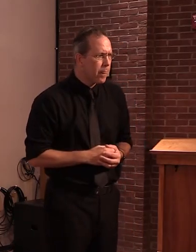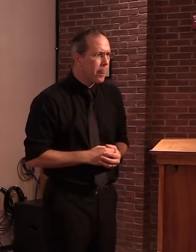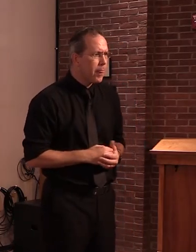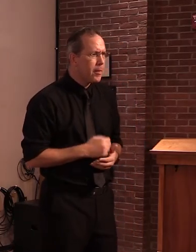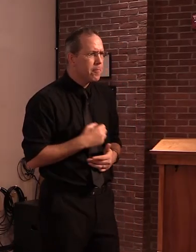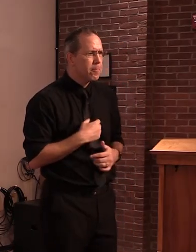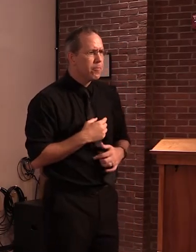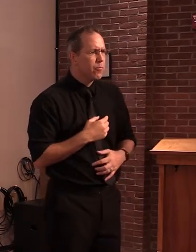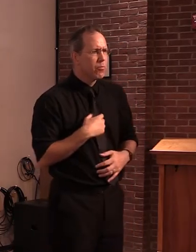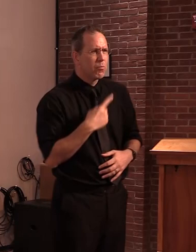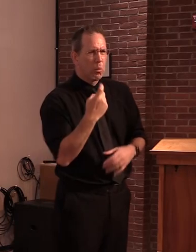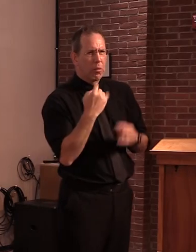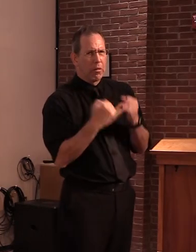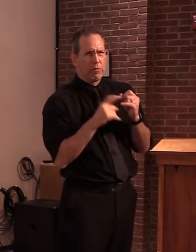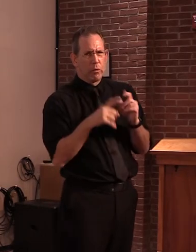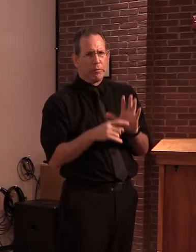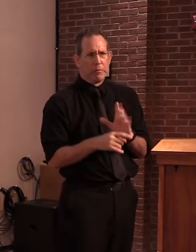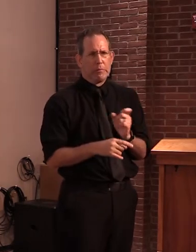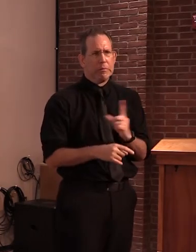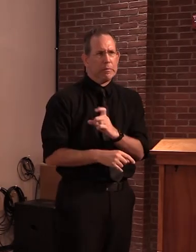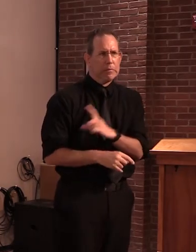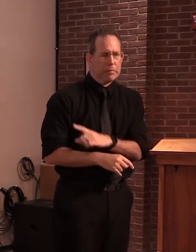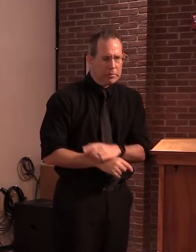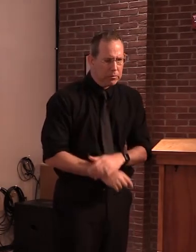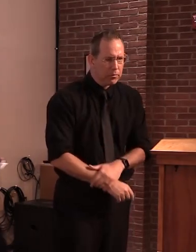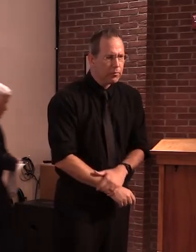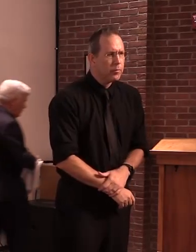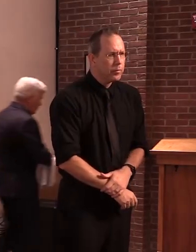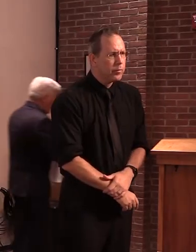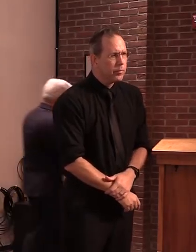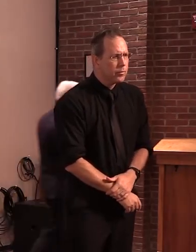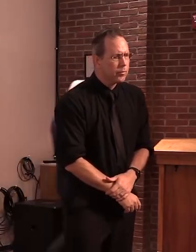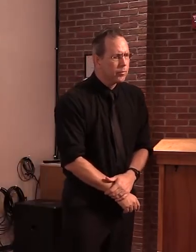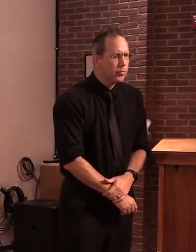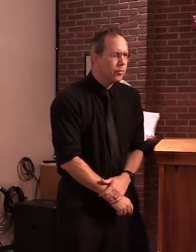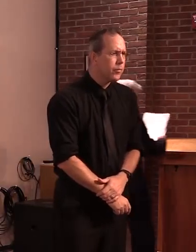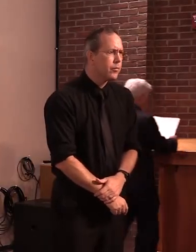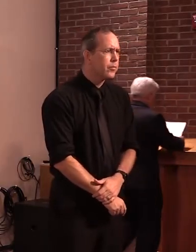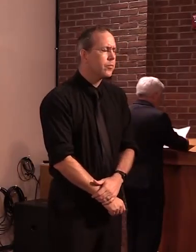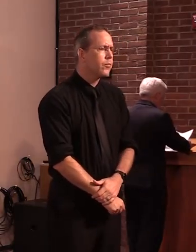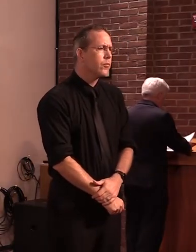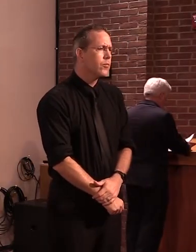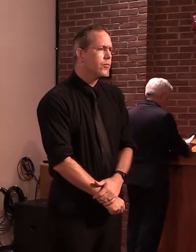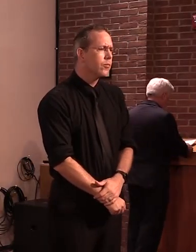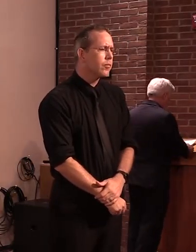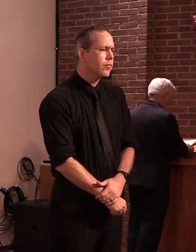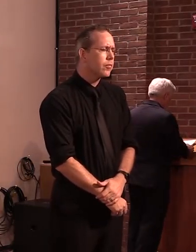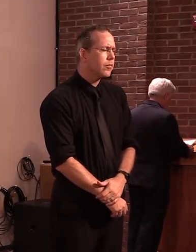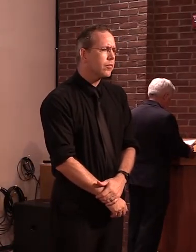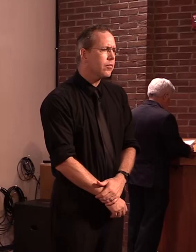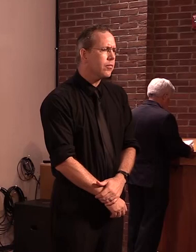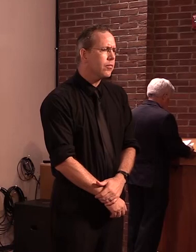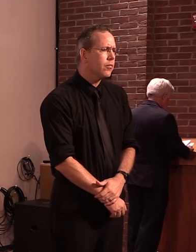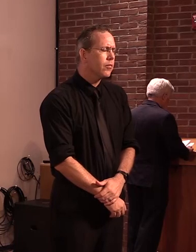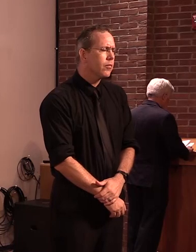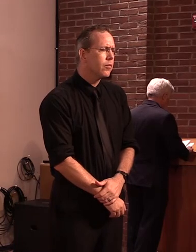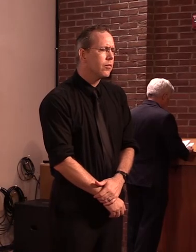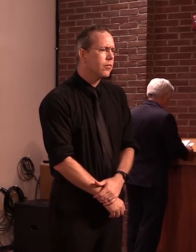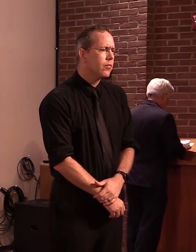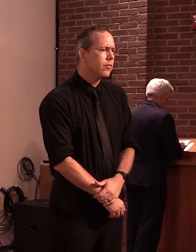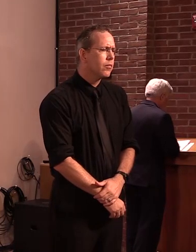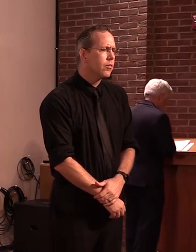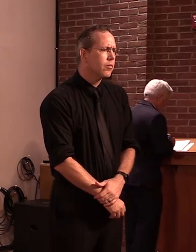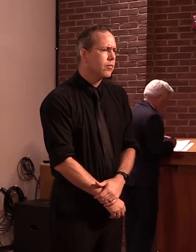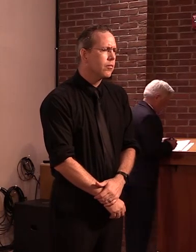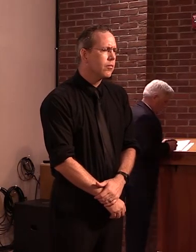done. Governor Scott, you know, some people that I've talked to, you know, feel like it's a little bit backwards to have our school